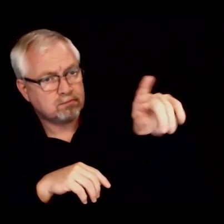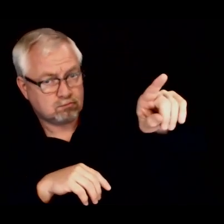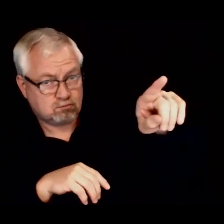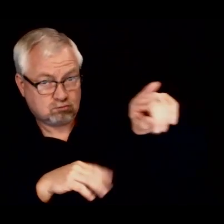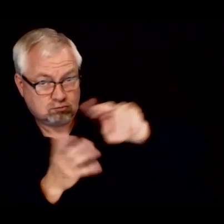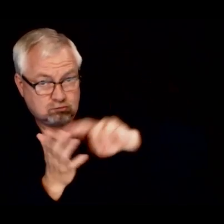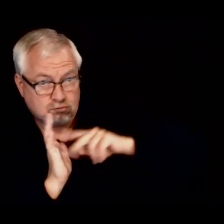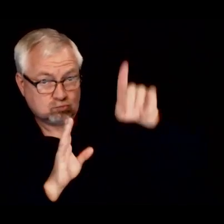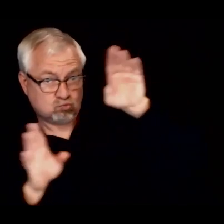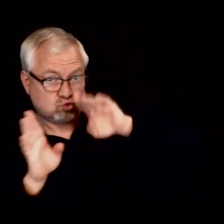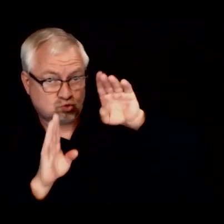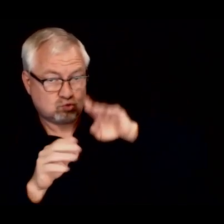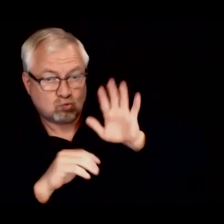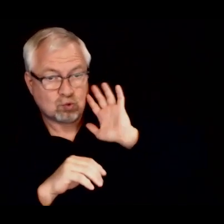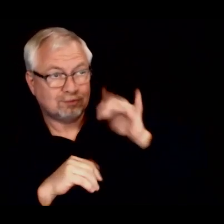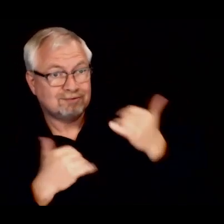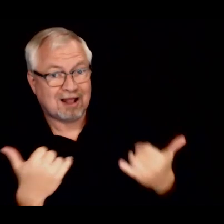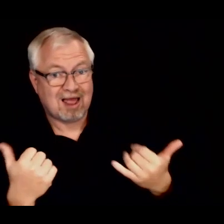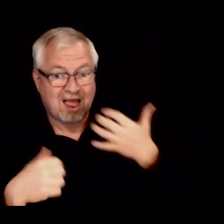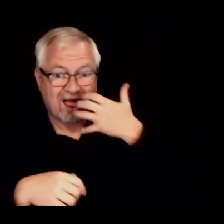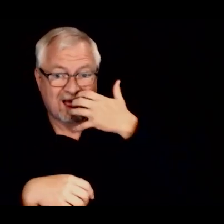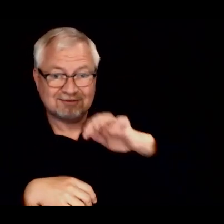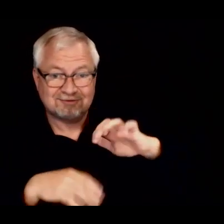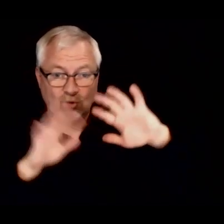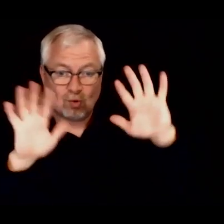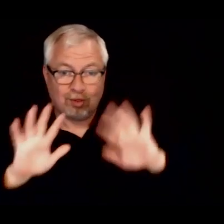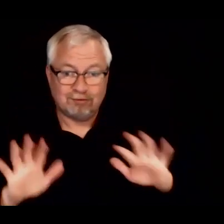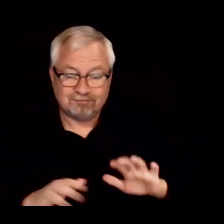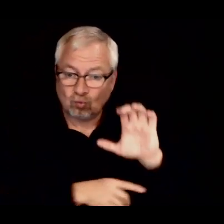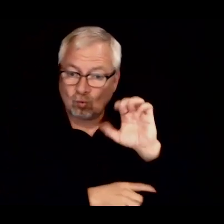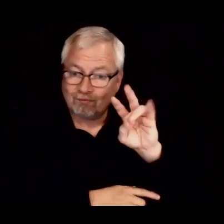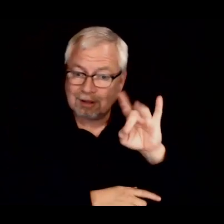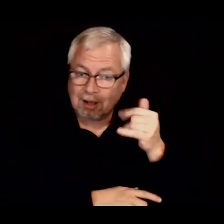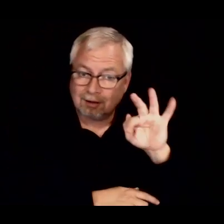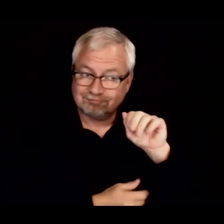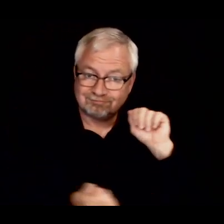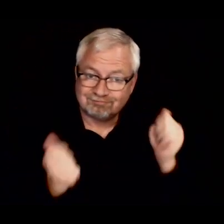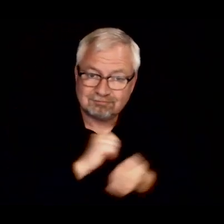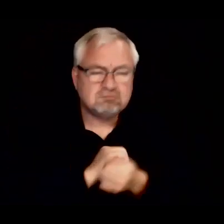change the profile at all? Do you have any thoughts on that or any suggestions for folks?